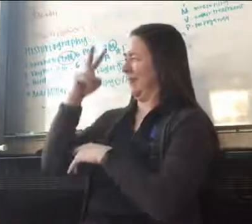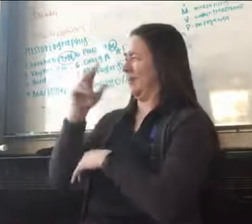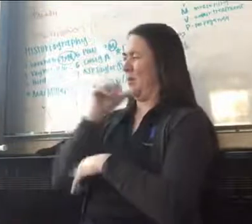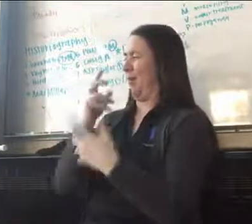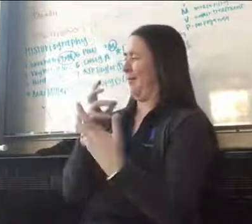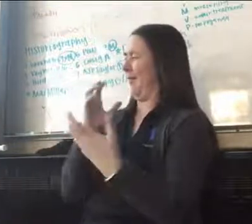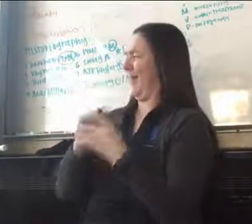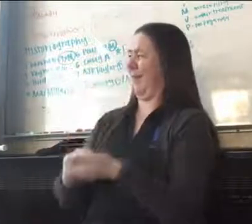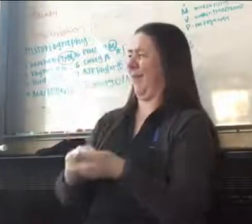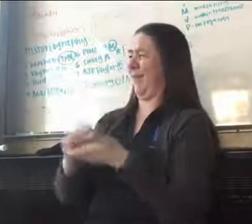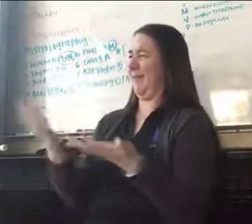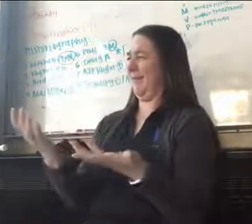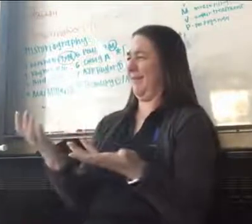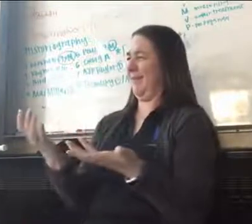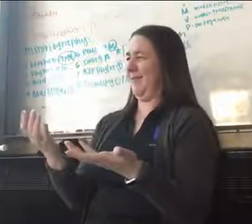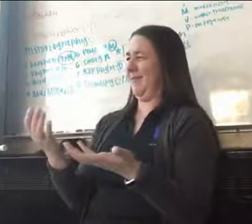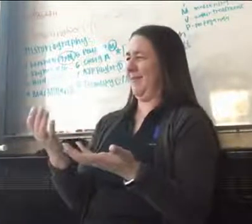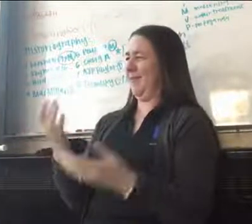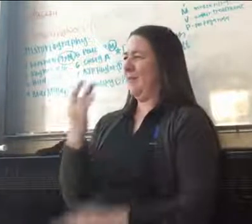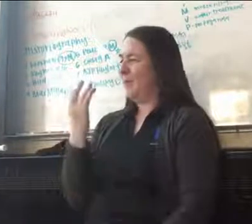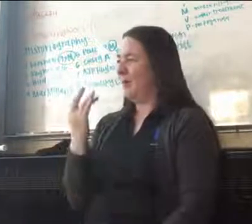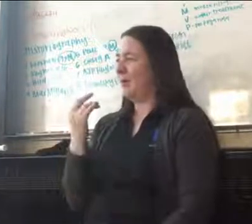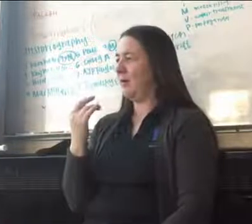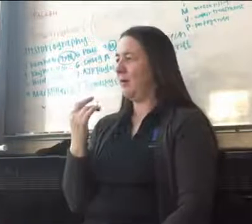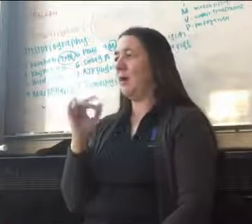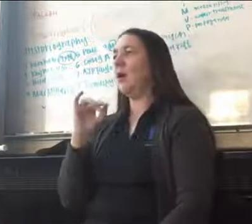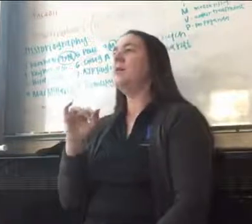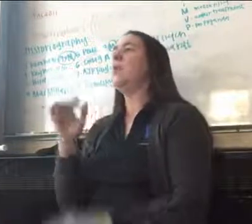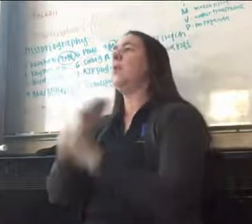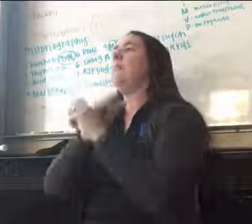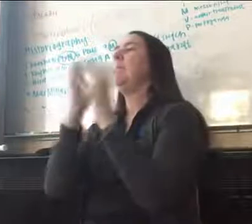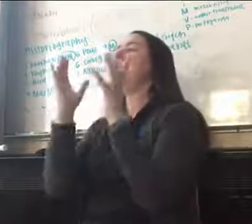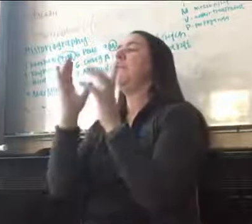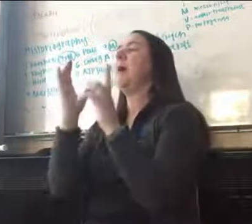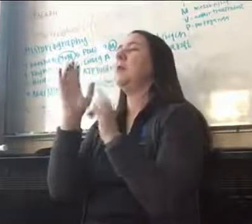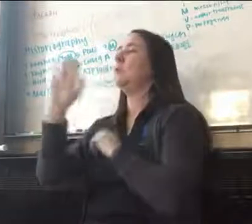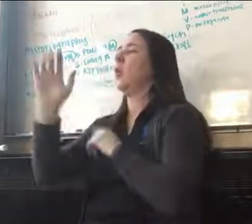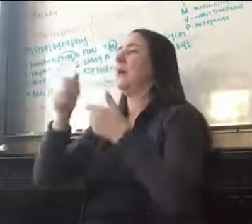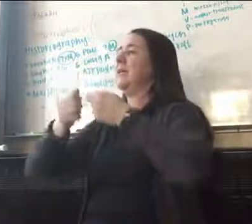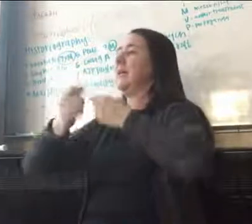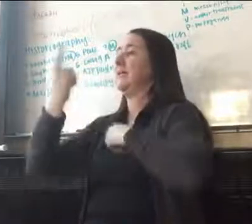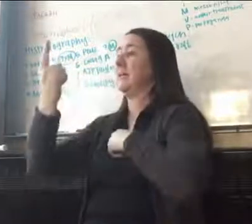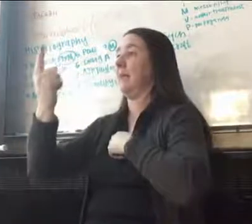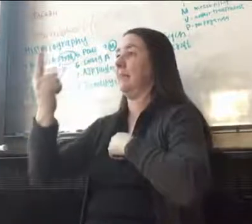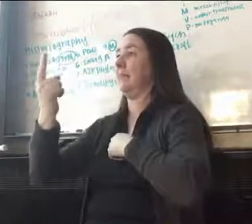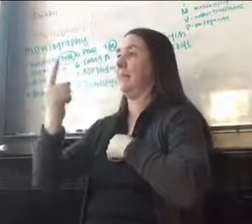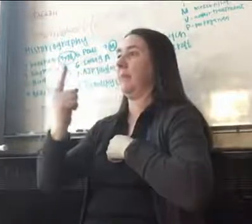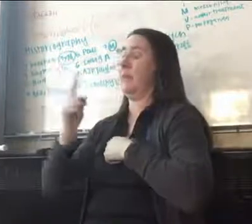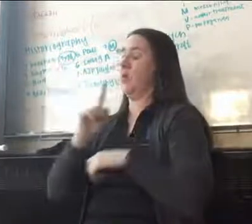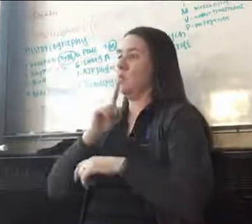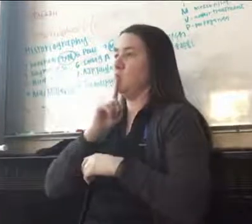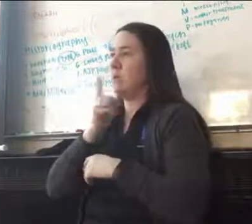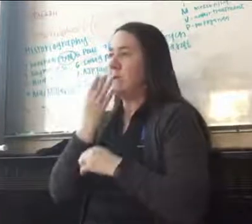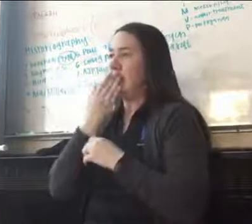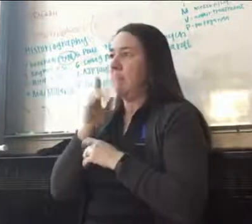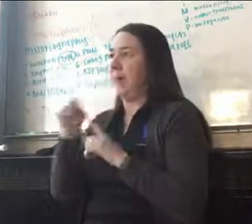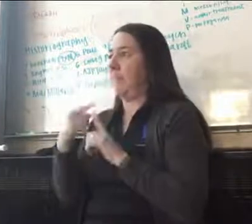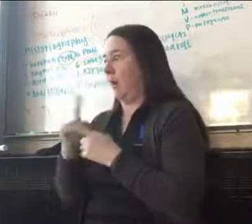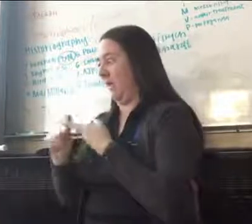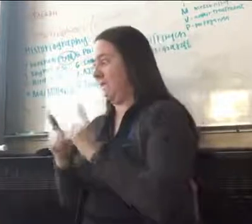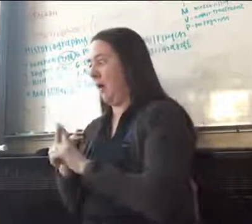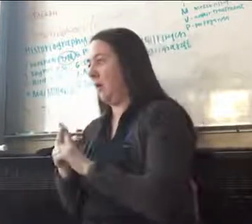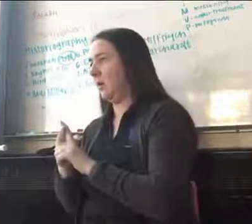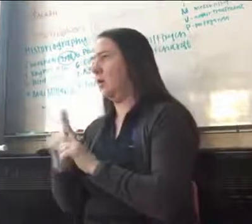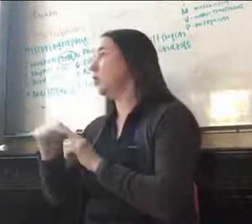ally. But it's kind of like one of those things, like, so imagine you're texting something really, really bad about your friend